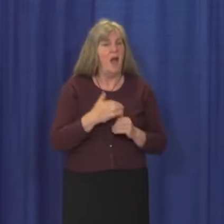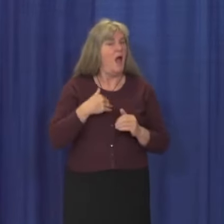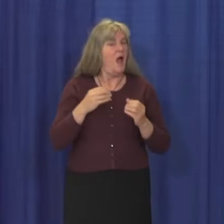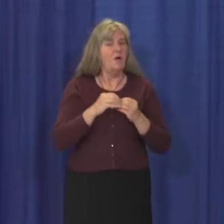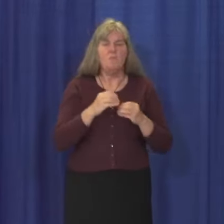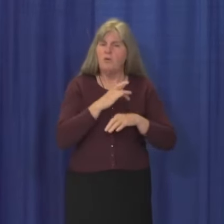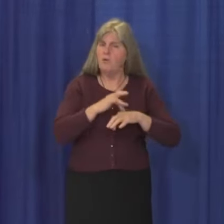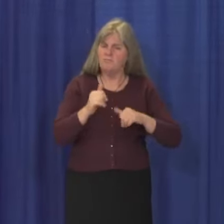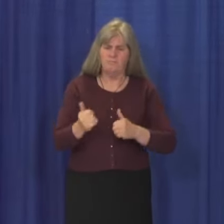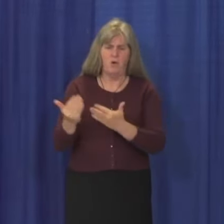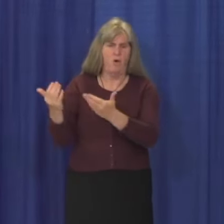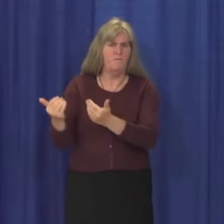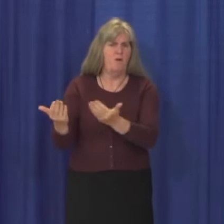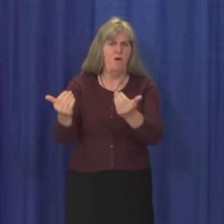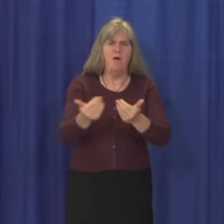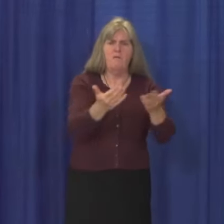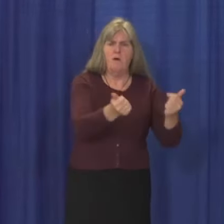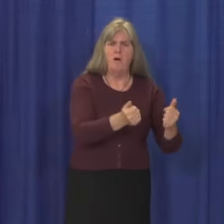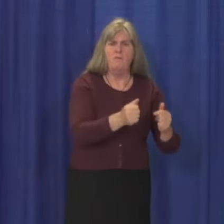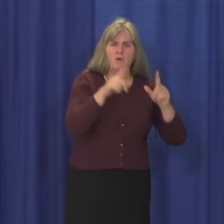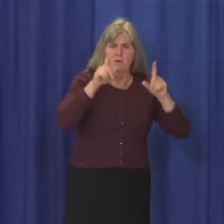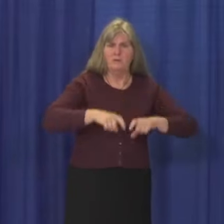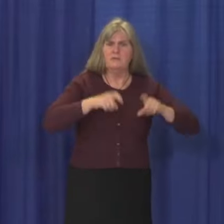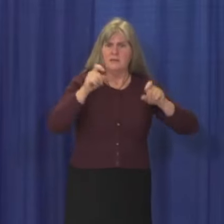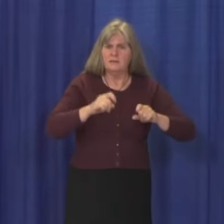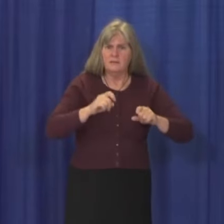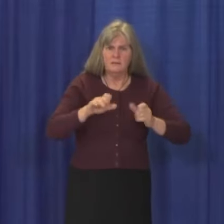accessible. You can find information about